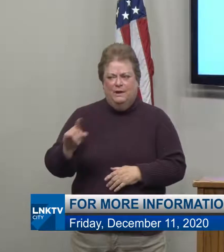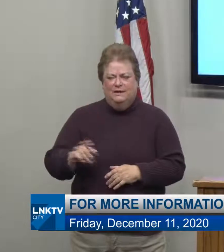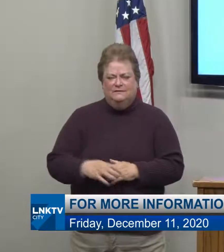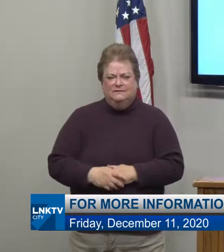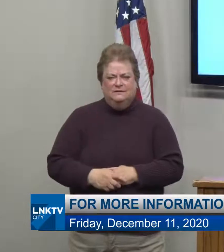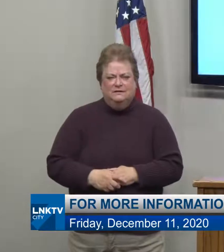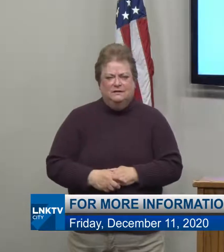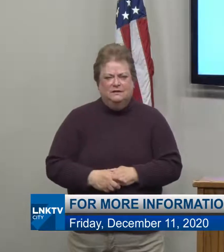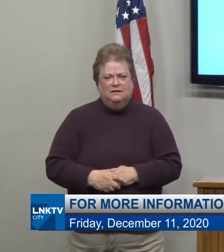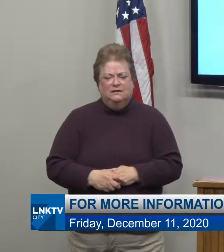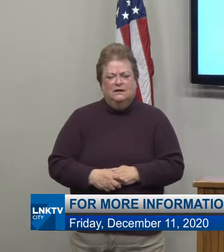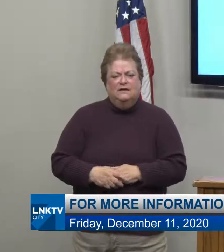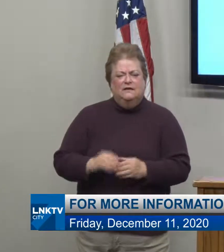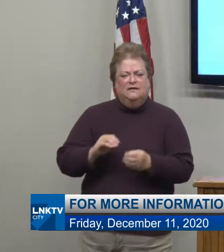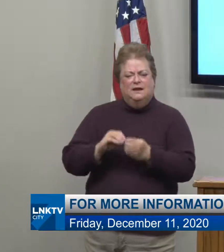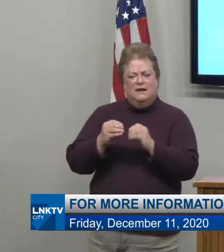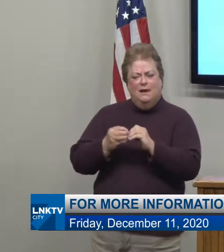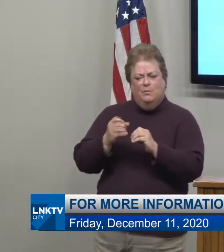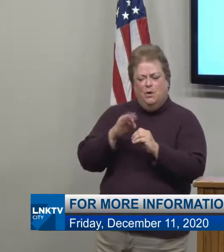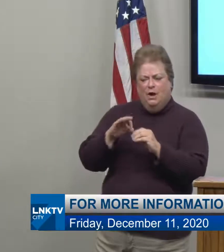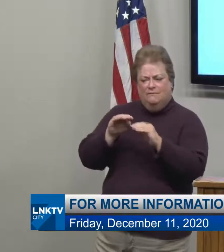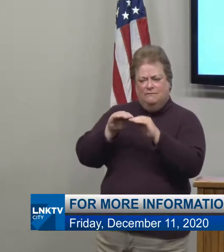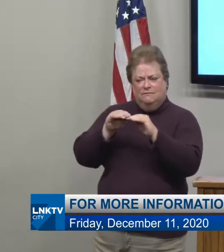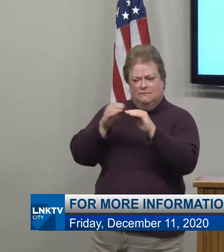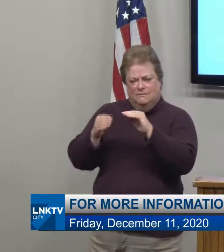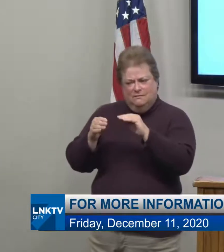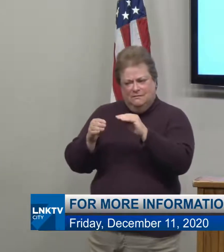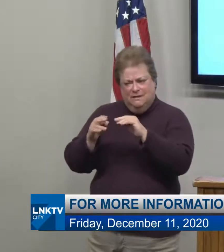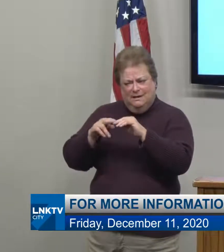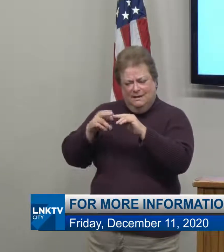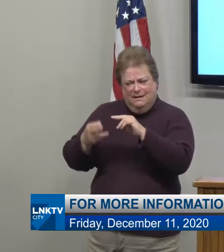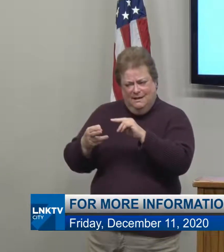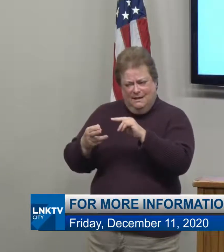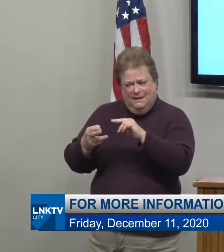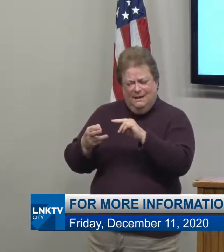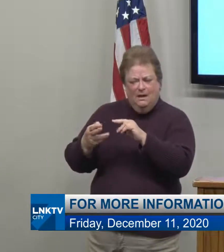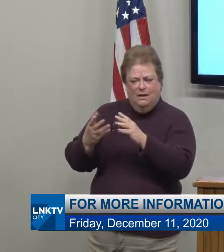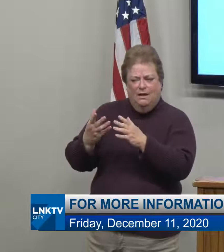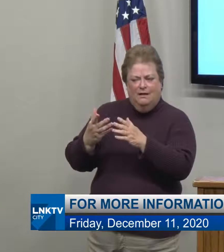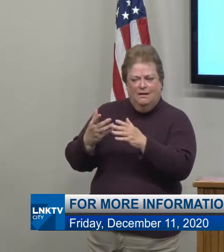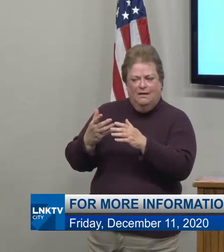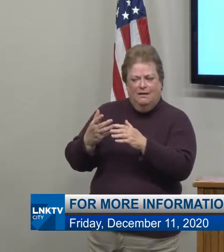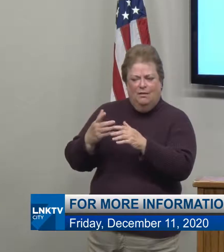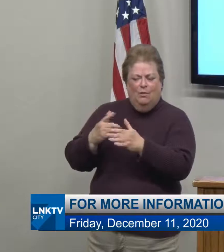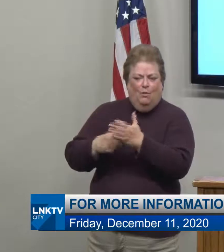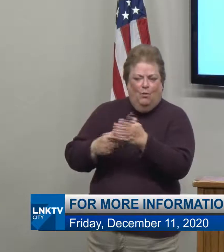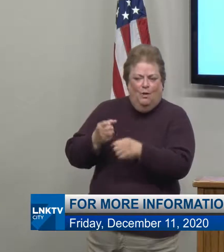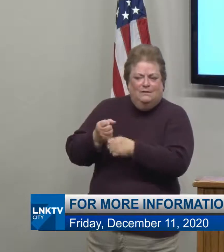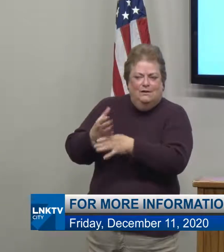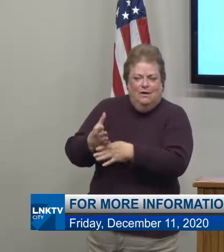the noted decline, what do you attribute that to? This will be right up.